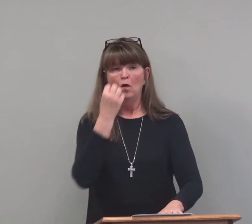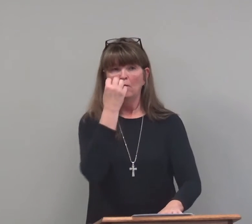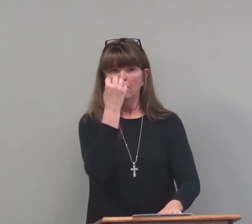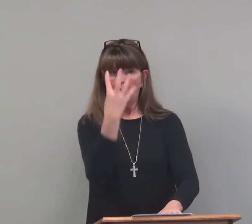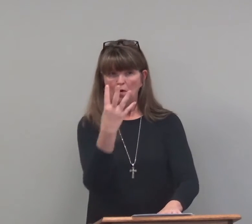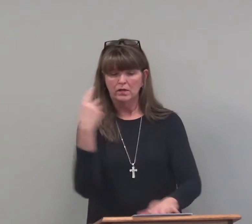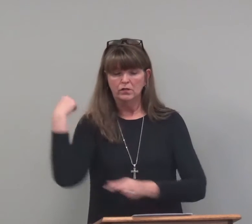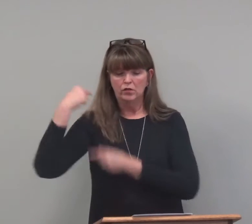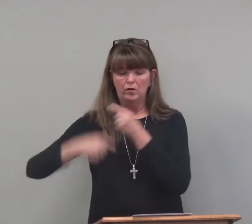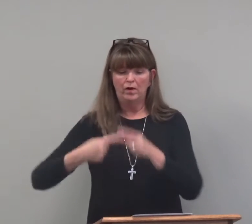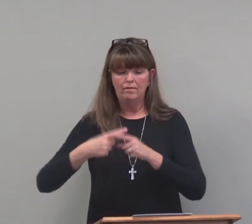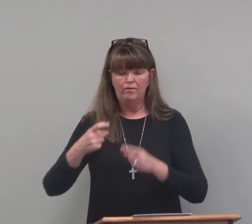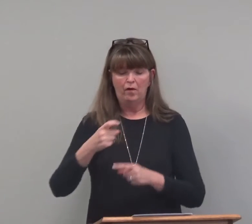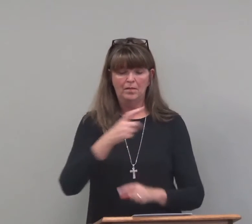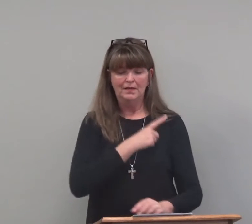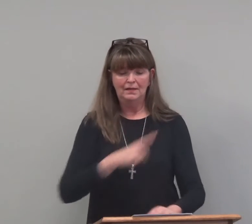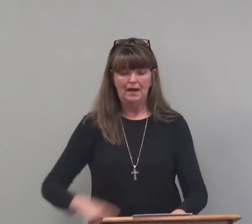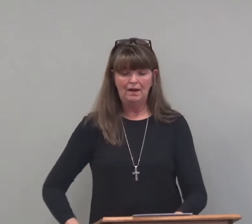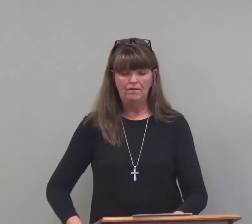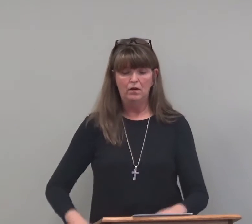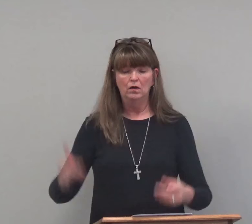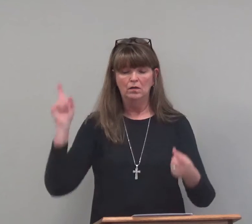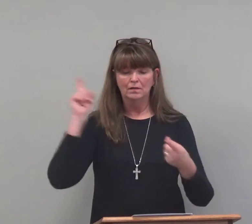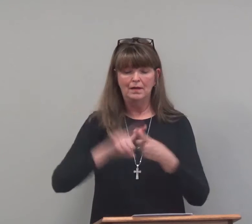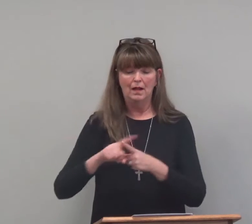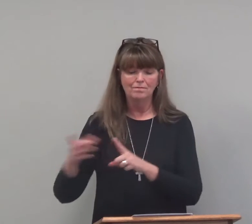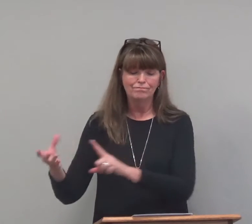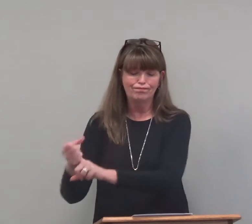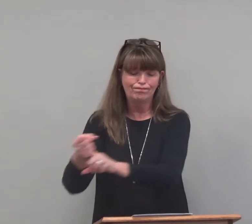David. 14 generations from King David